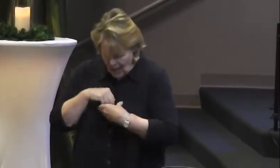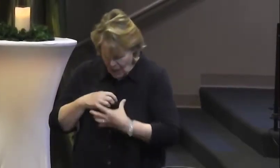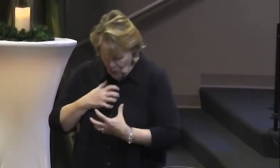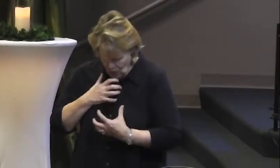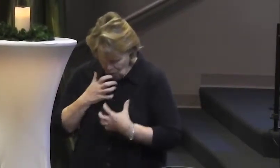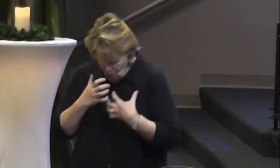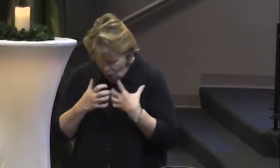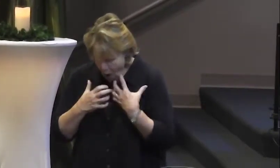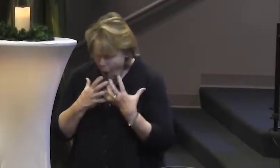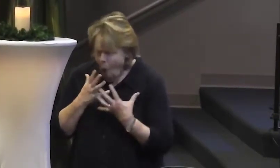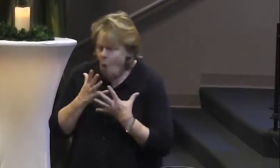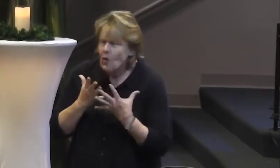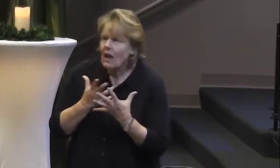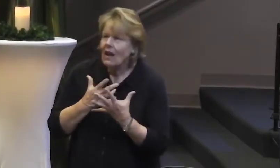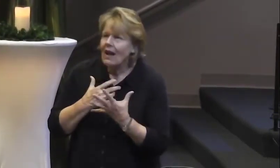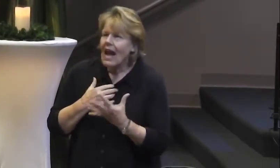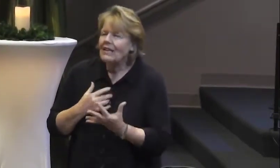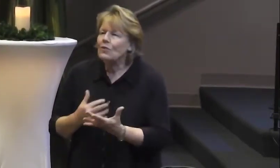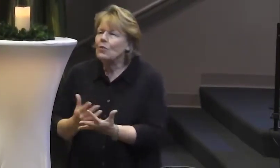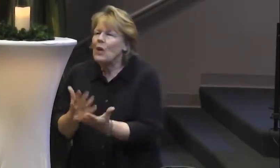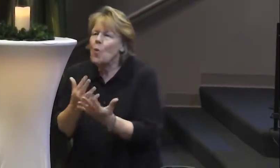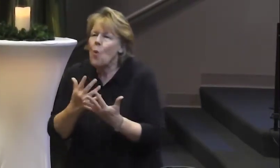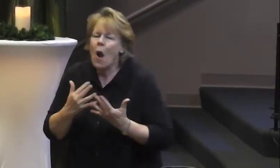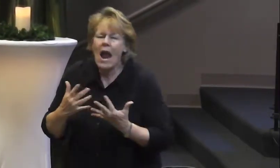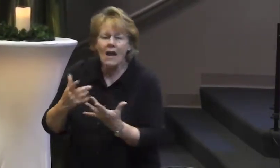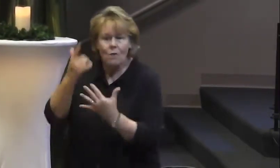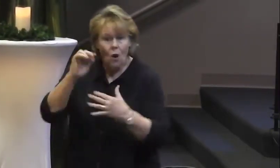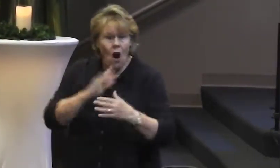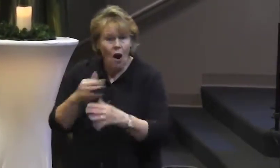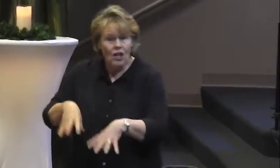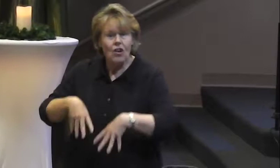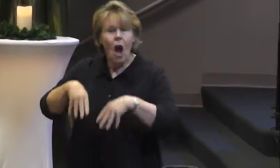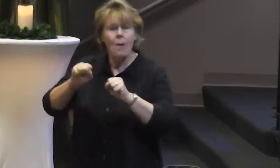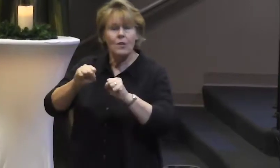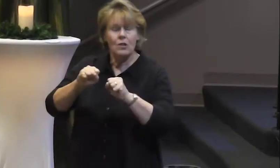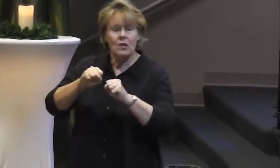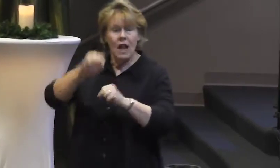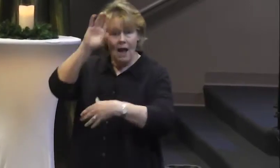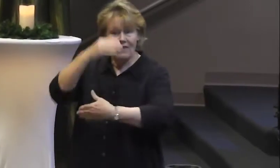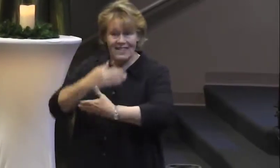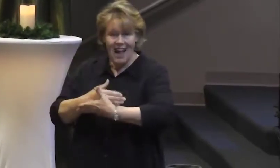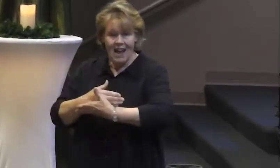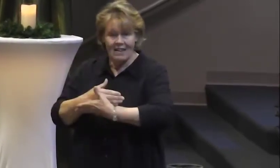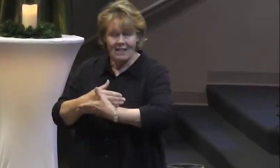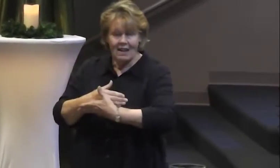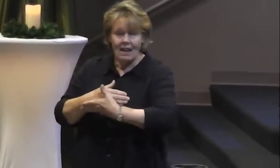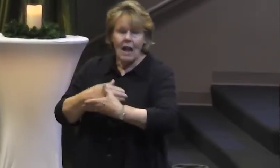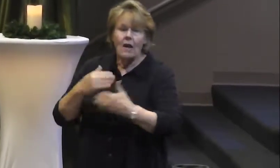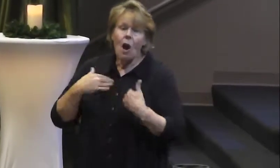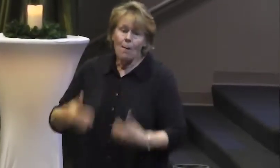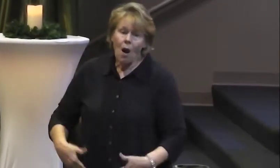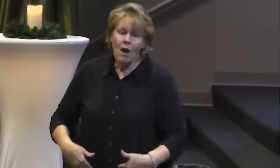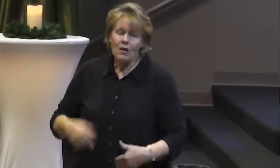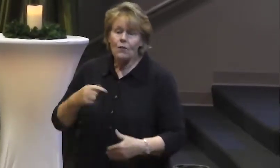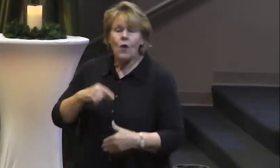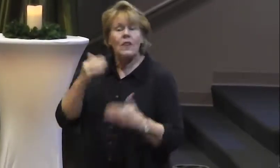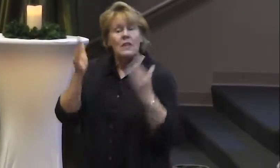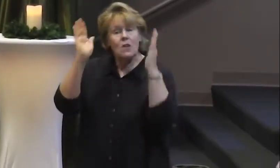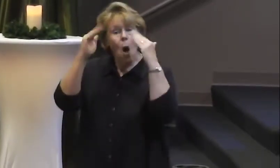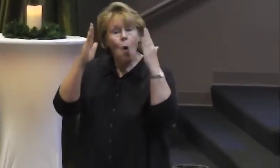wait eagerly for our adoption to sonship, the redemption of our bodies. For in this hope we are saved.